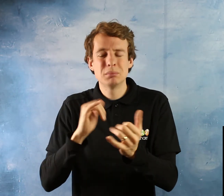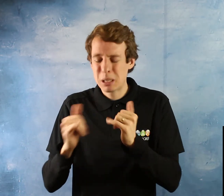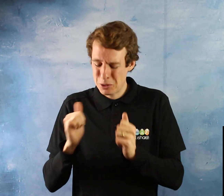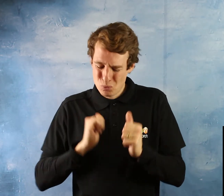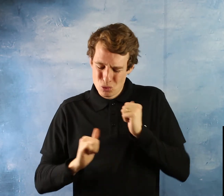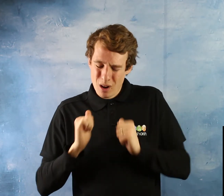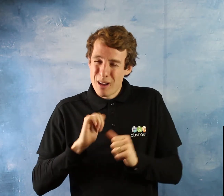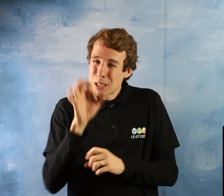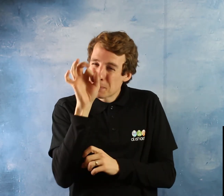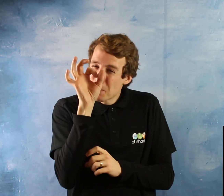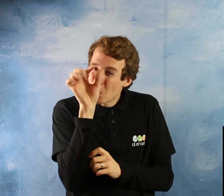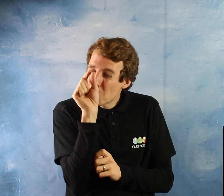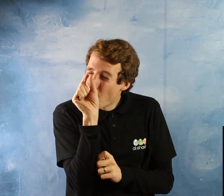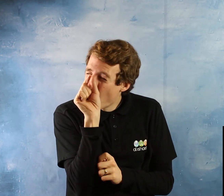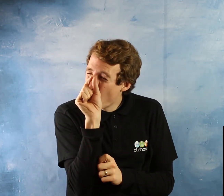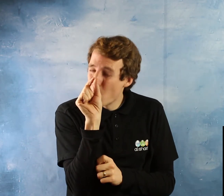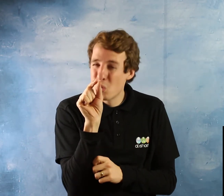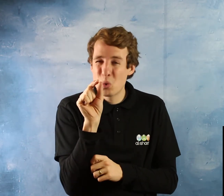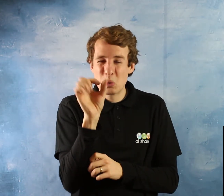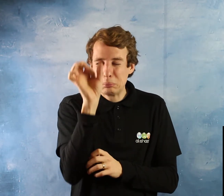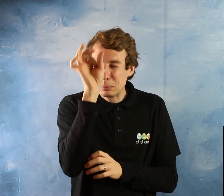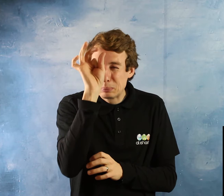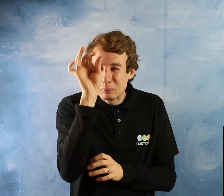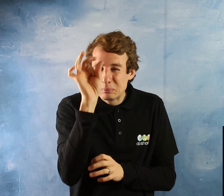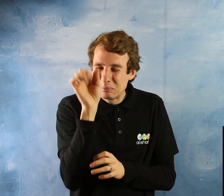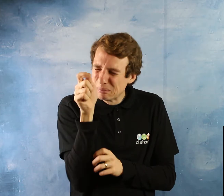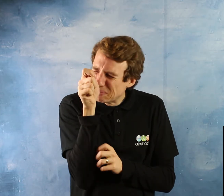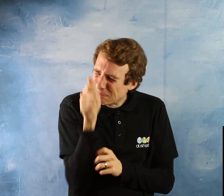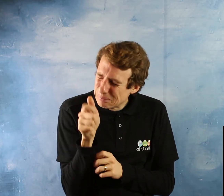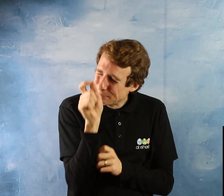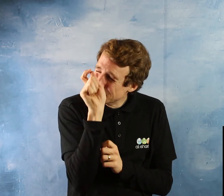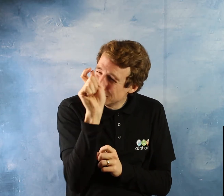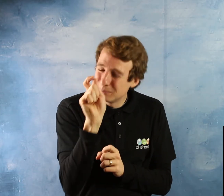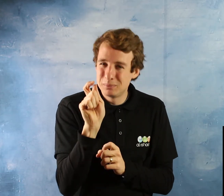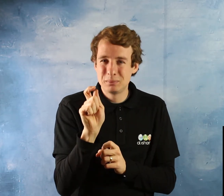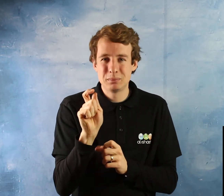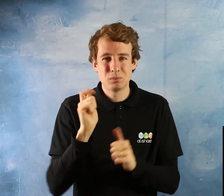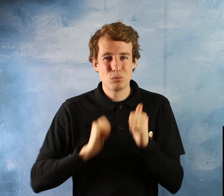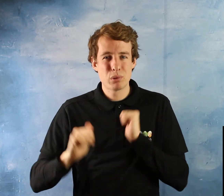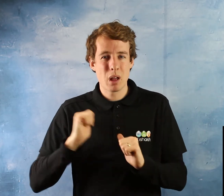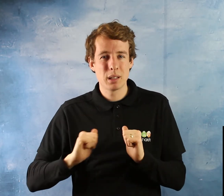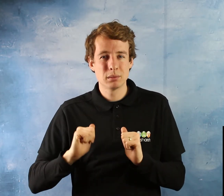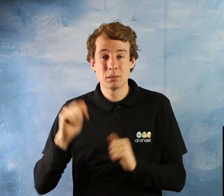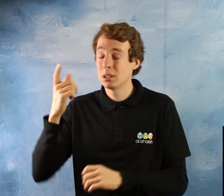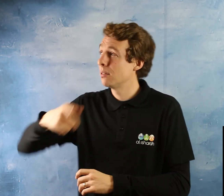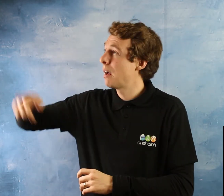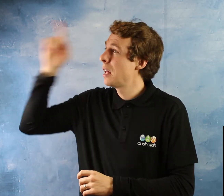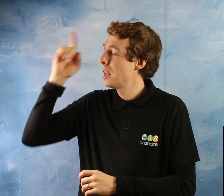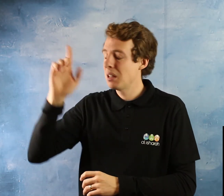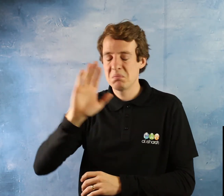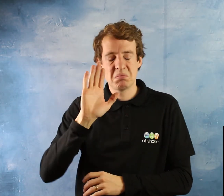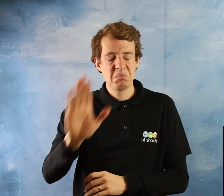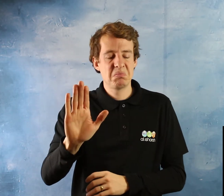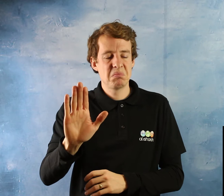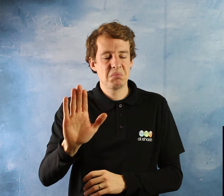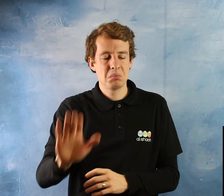atom size. Even atom size is pride, of pride is not tolerated by Allah. And he said in another